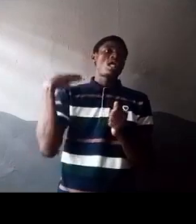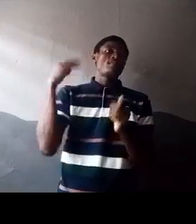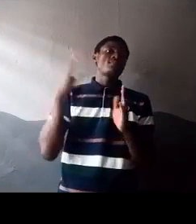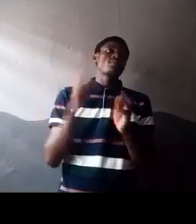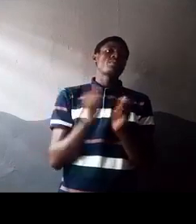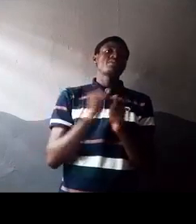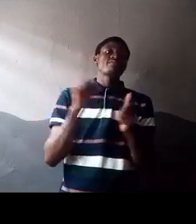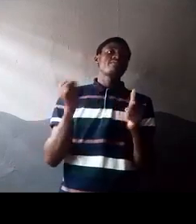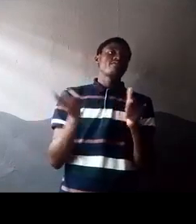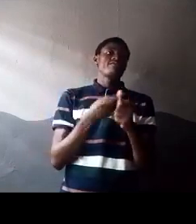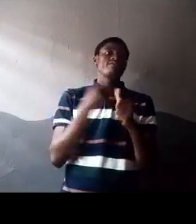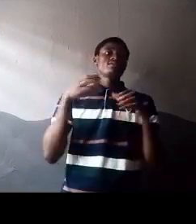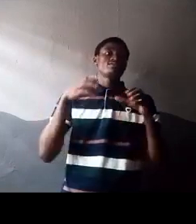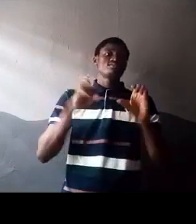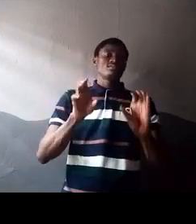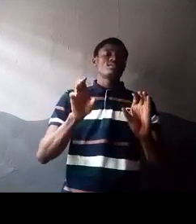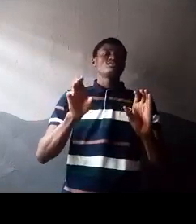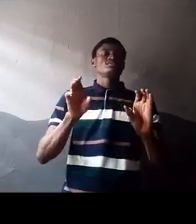on this.